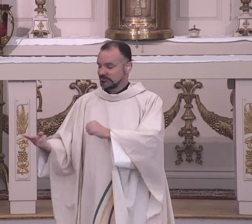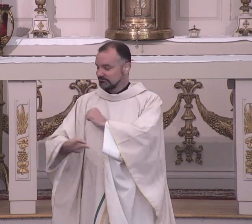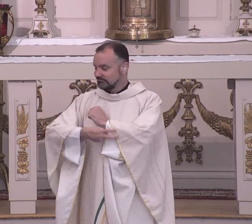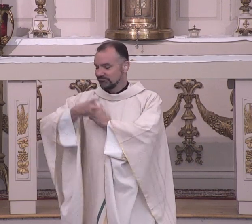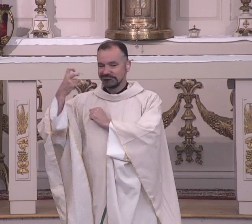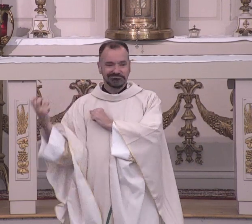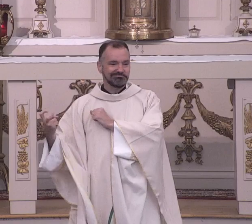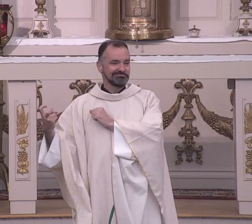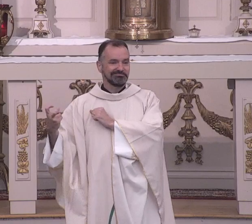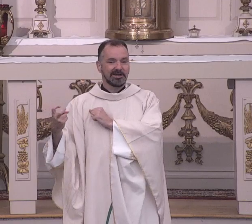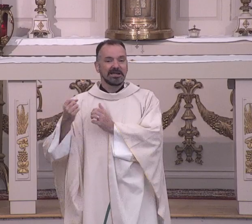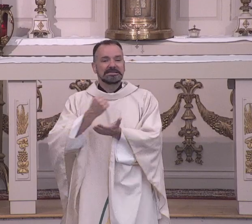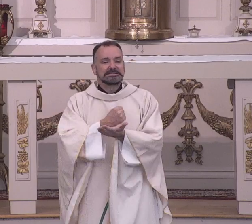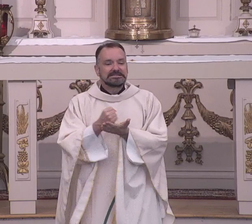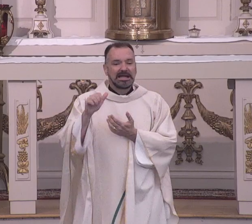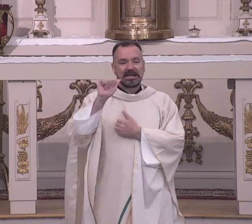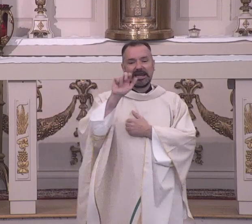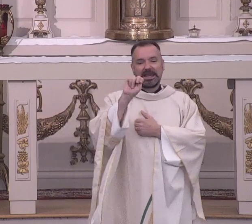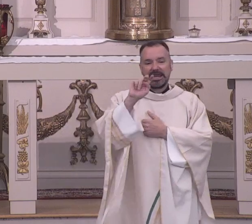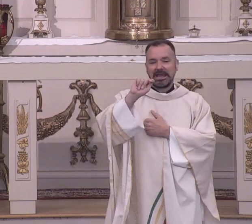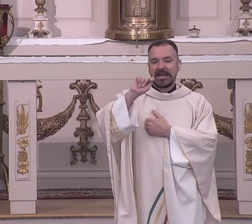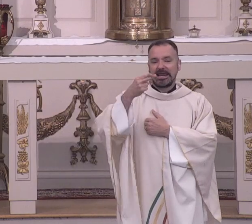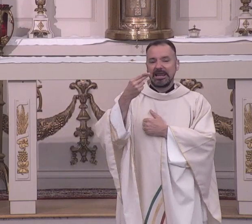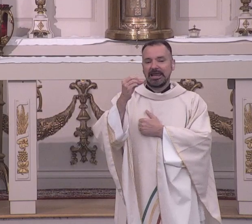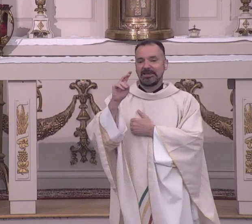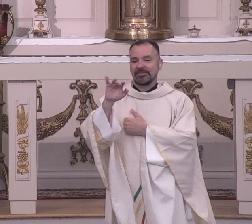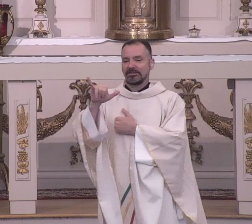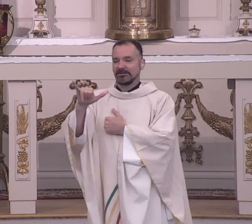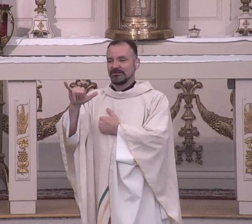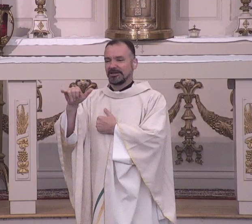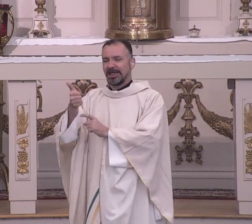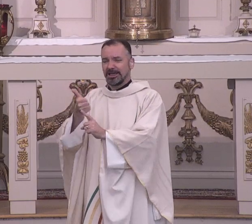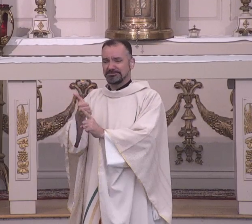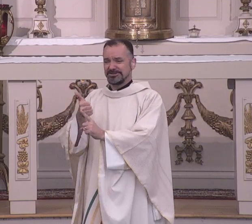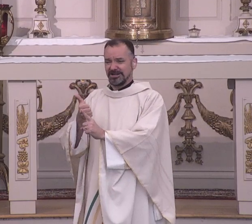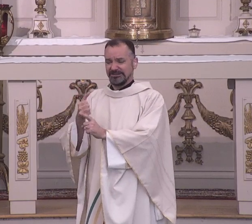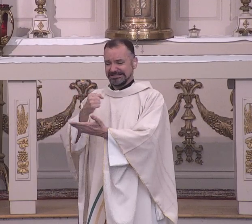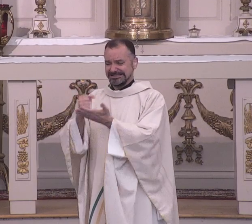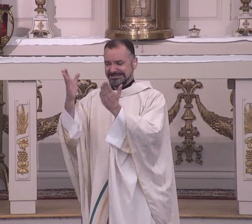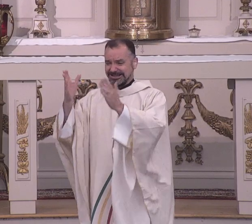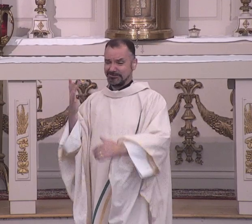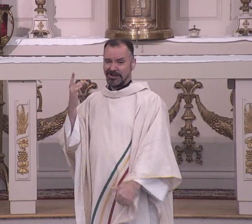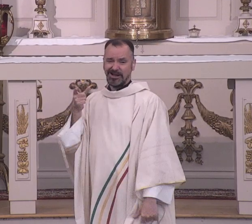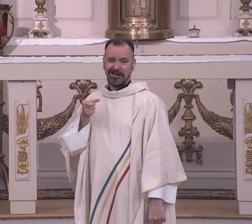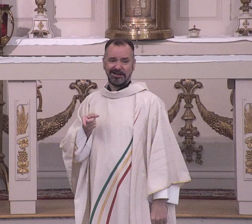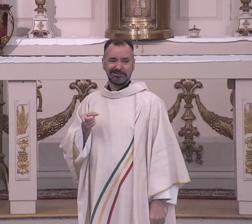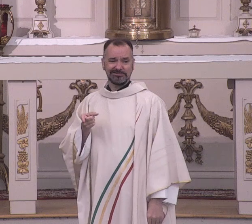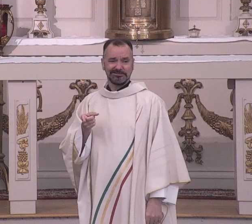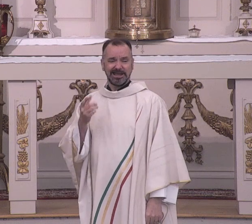And still, I continued to pray for that person who stole my laptop.